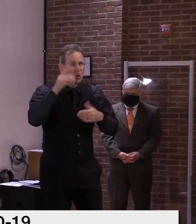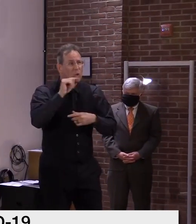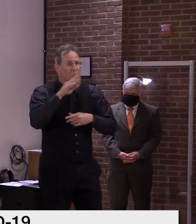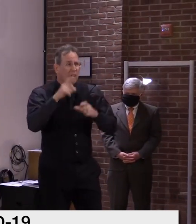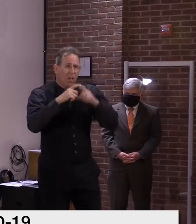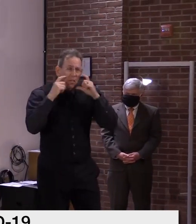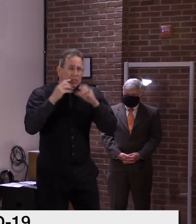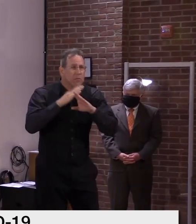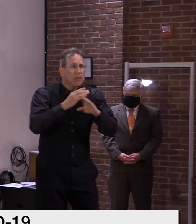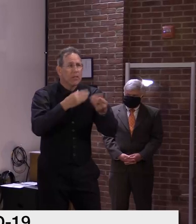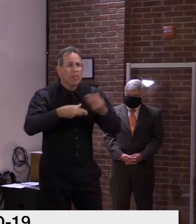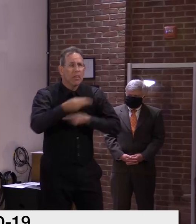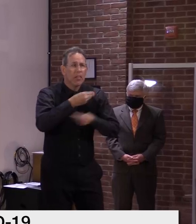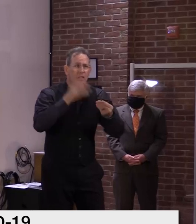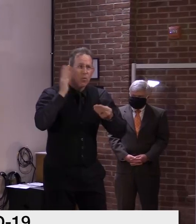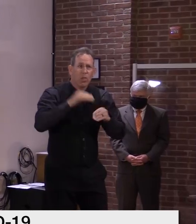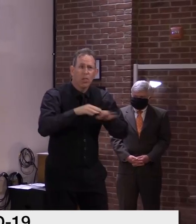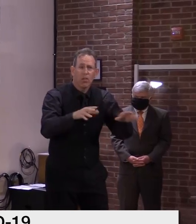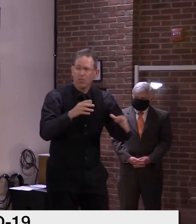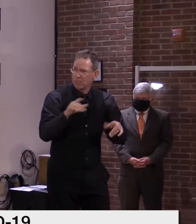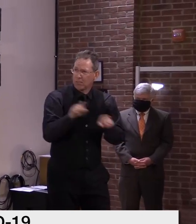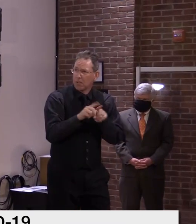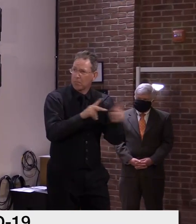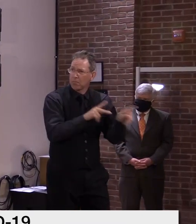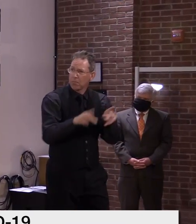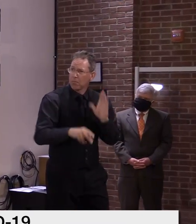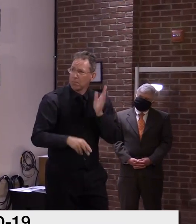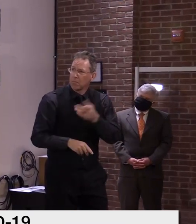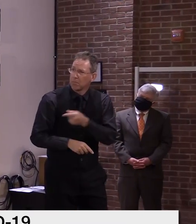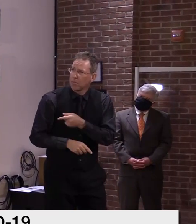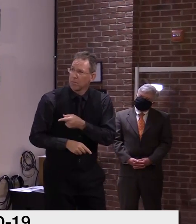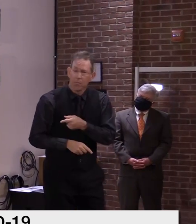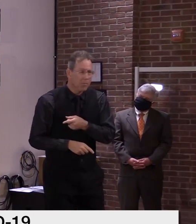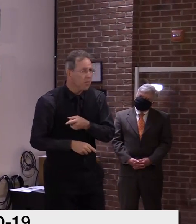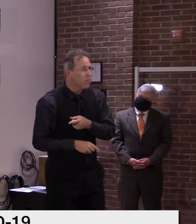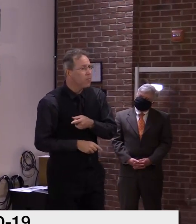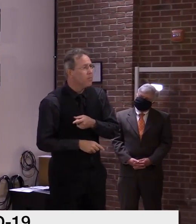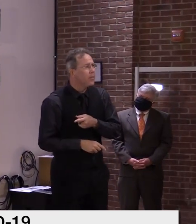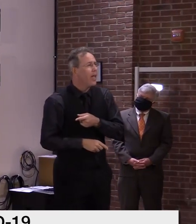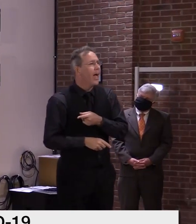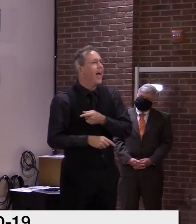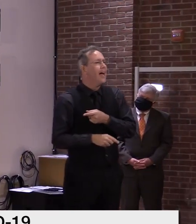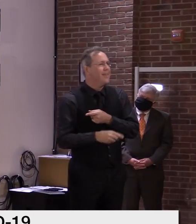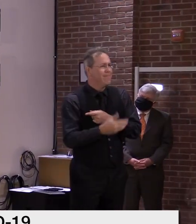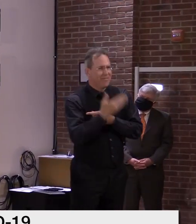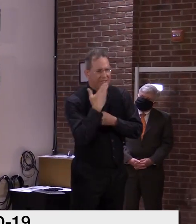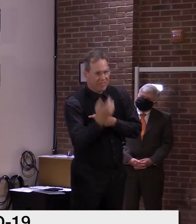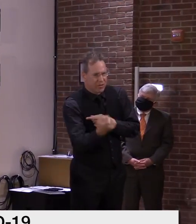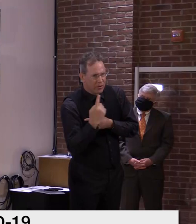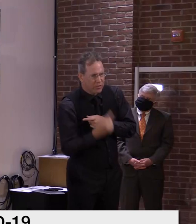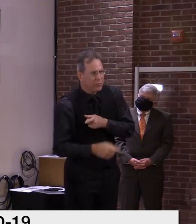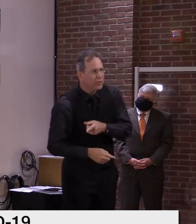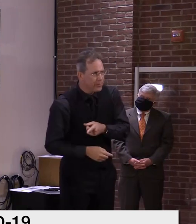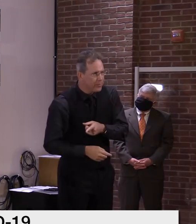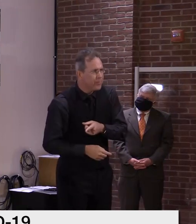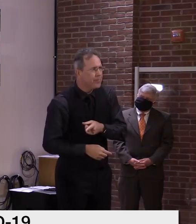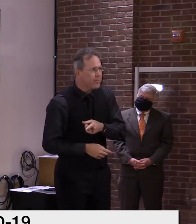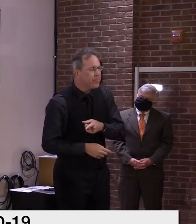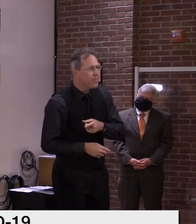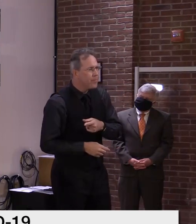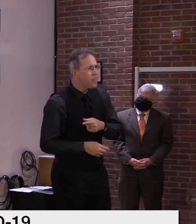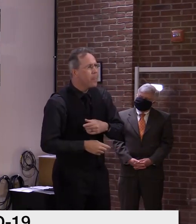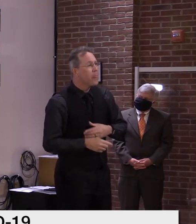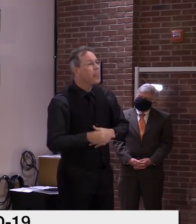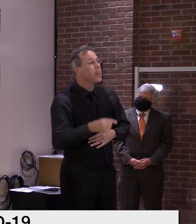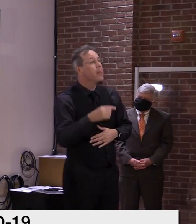Thanks for that question, John. And I think the governor and I want to join in